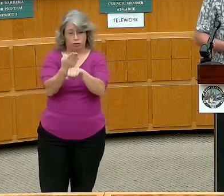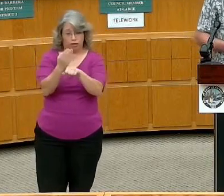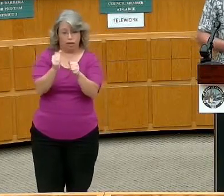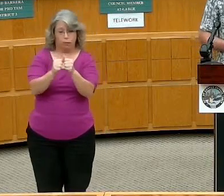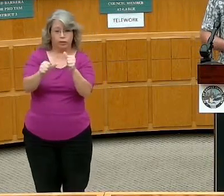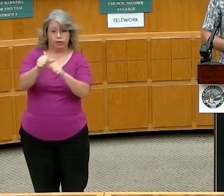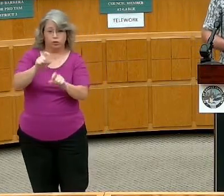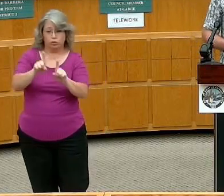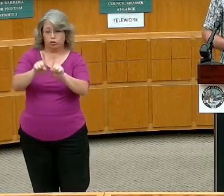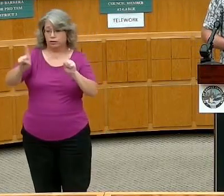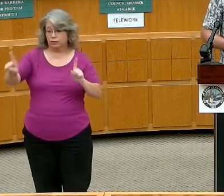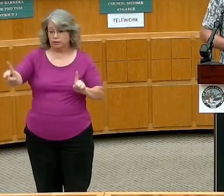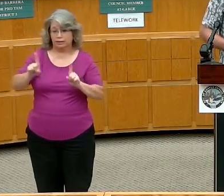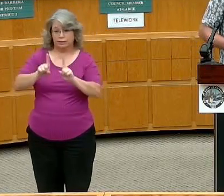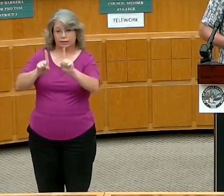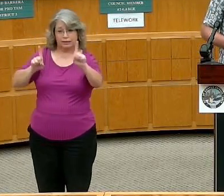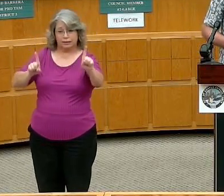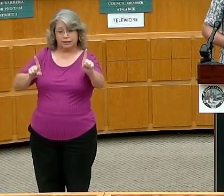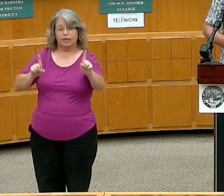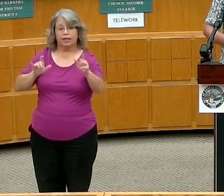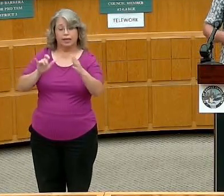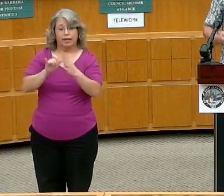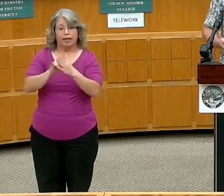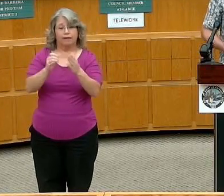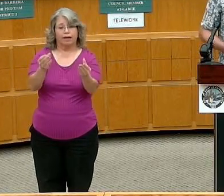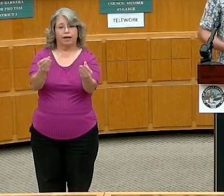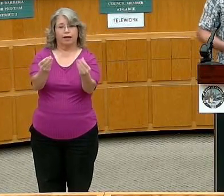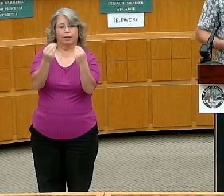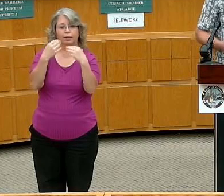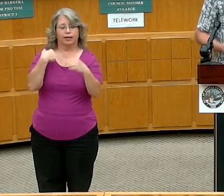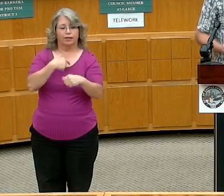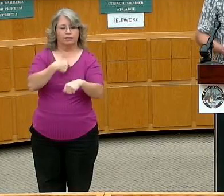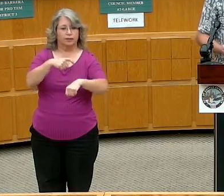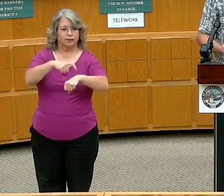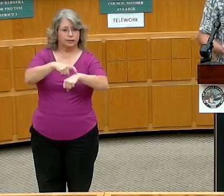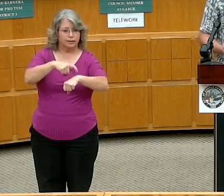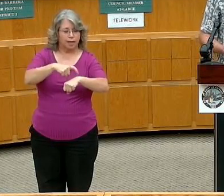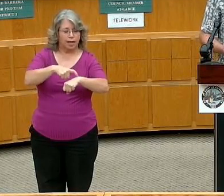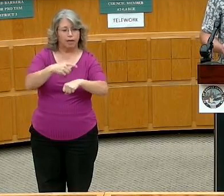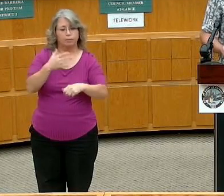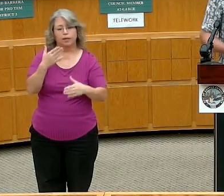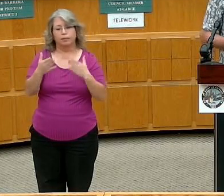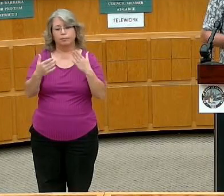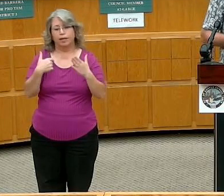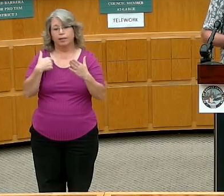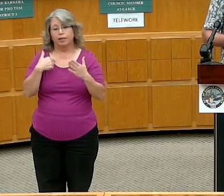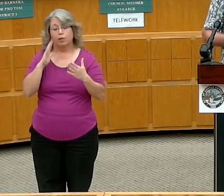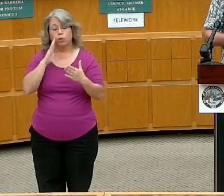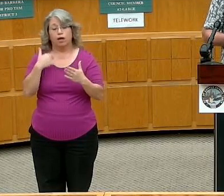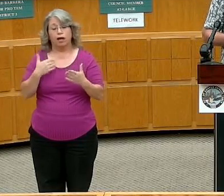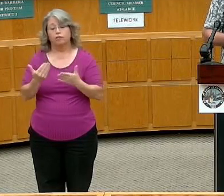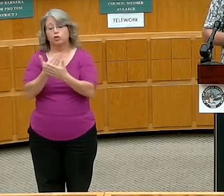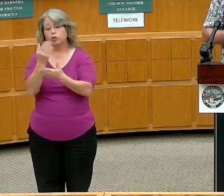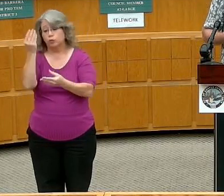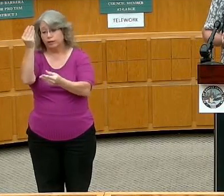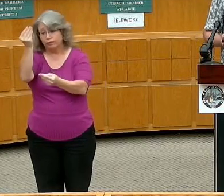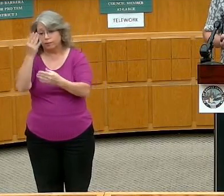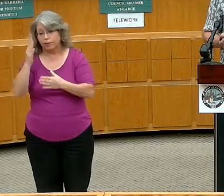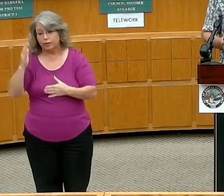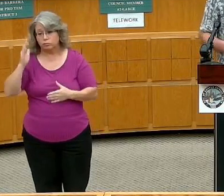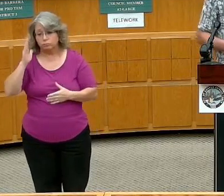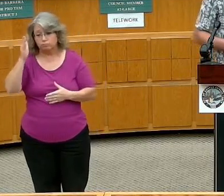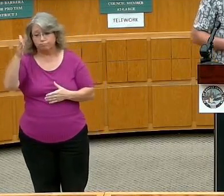least buy us some time until we can figure out a way to maybe decrease it more, or new information comes to pass that in